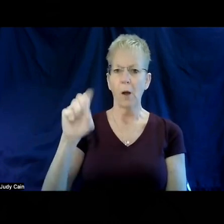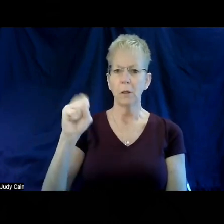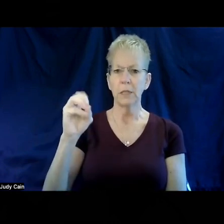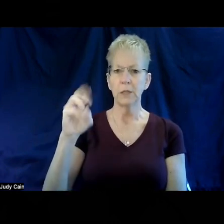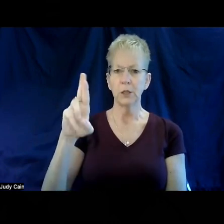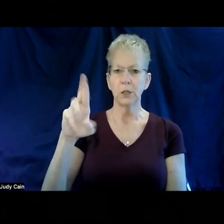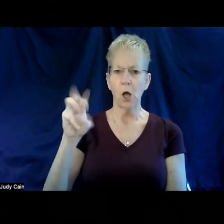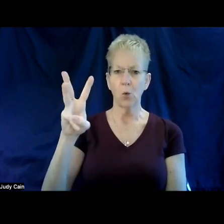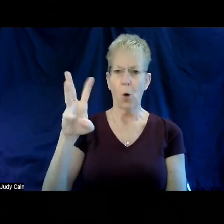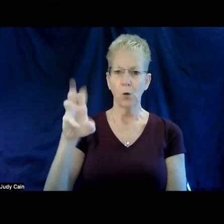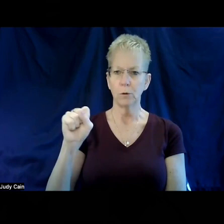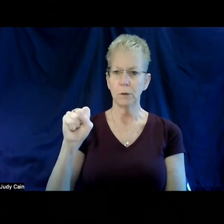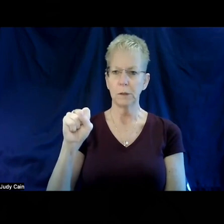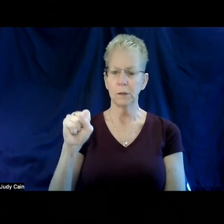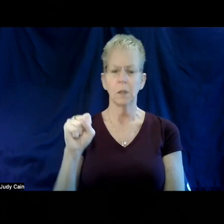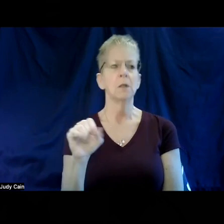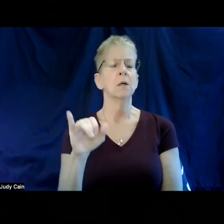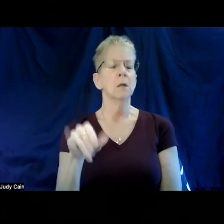it occurred to me that